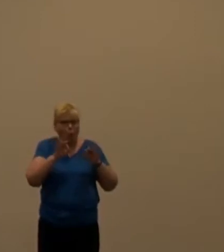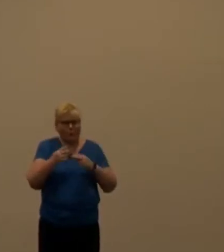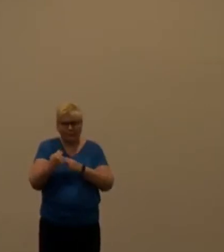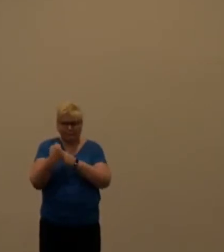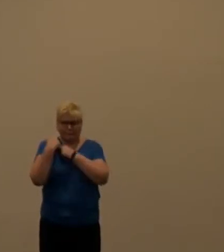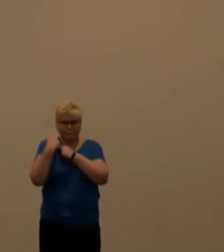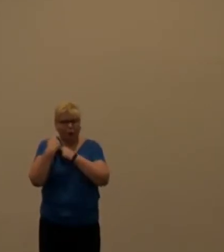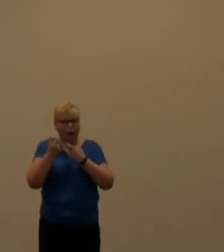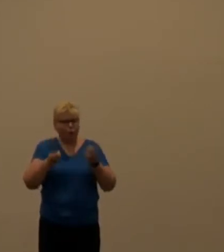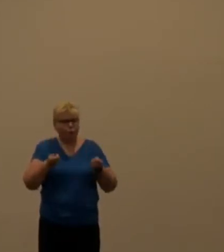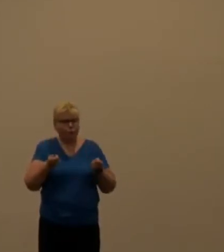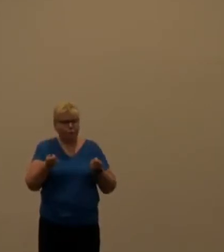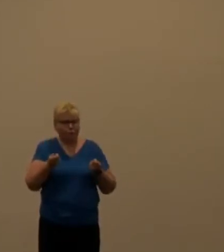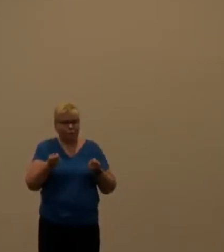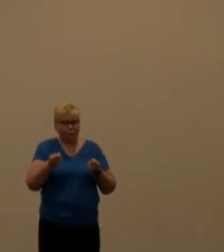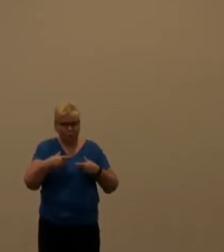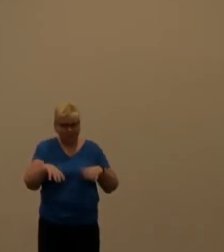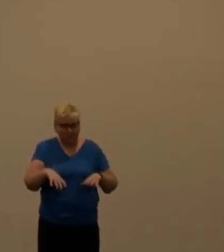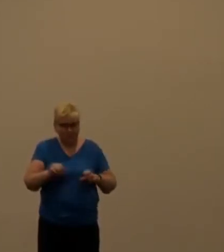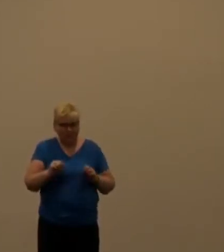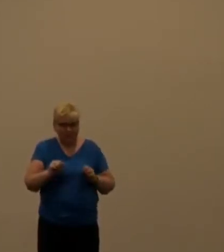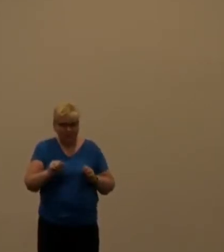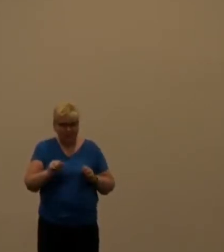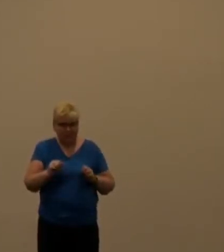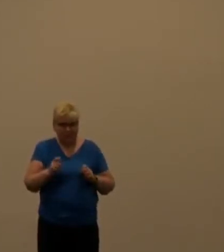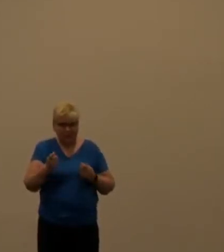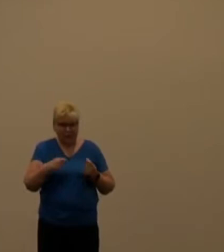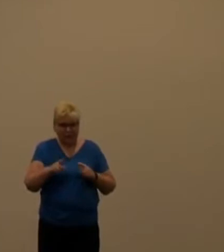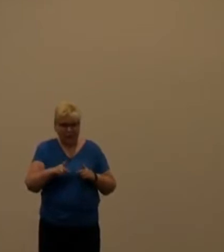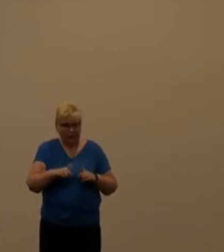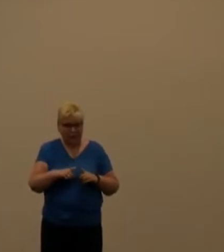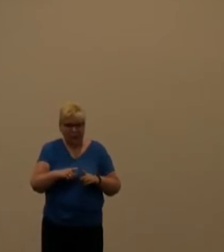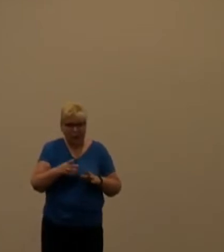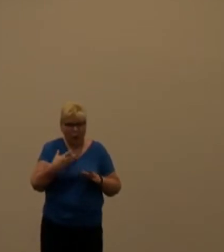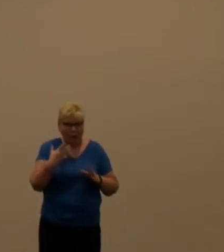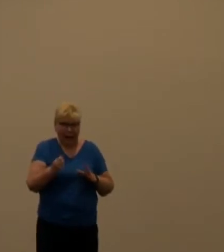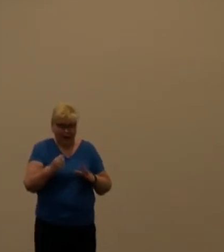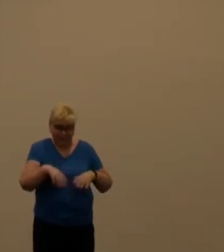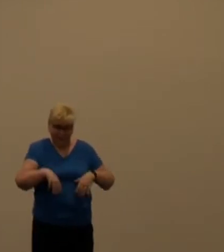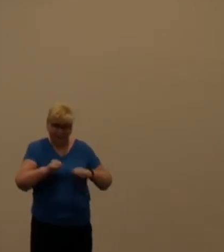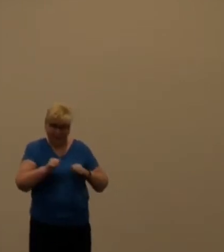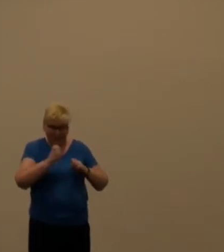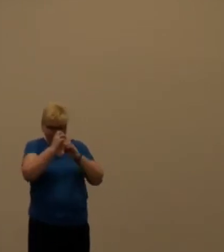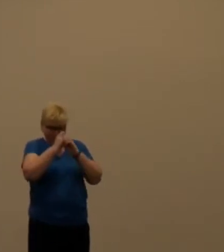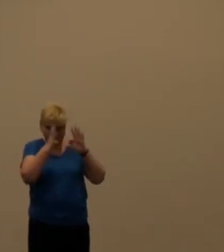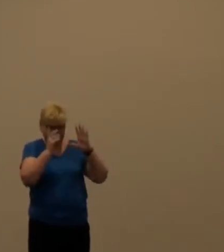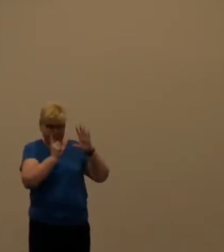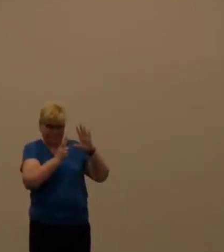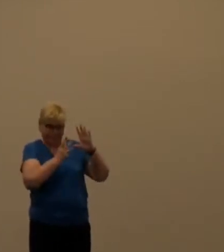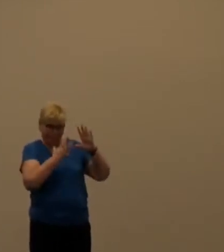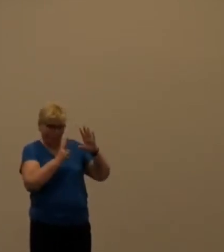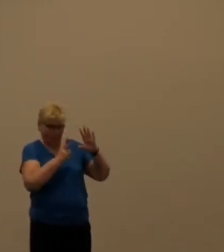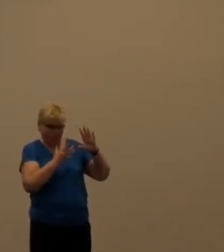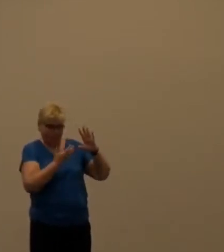then in the end, the scope that we started with, yeah, that was a dream scope that we had in the start. We ended up